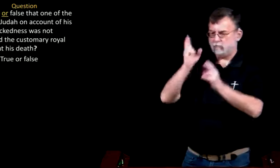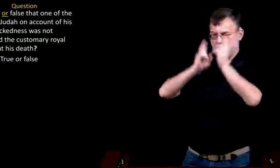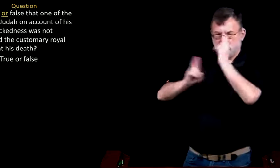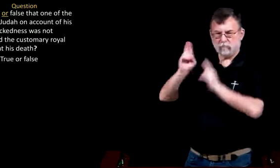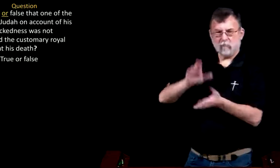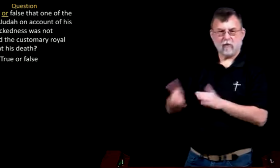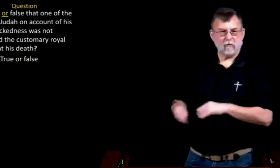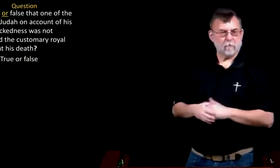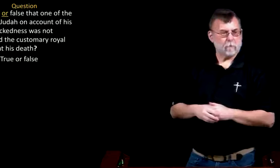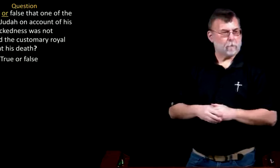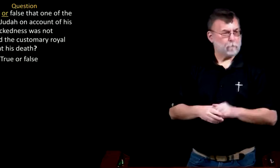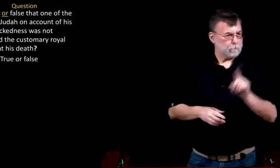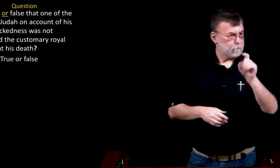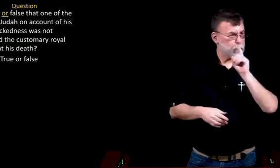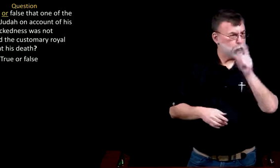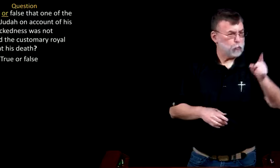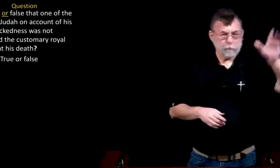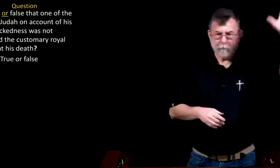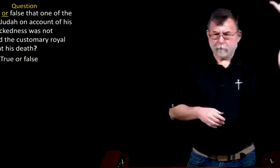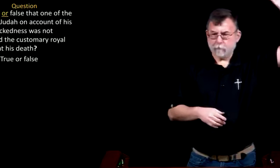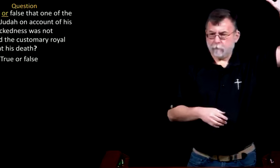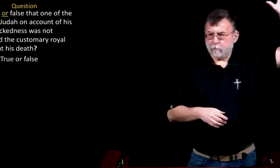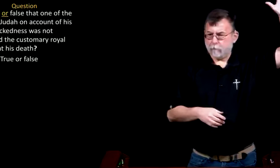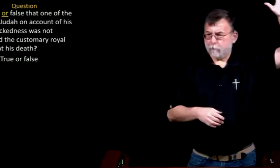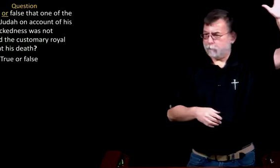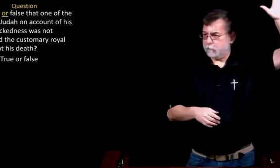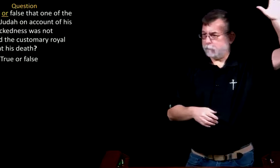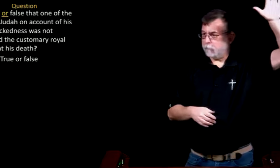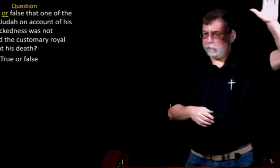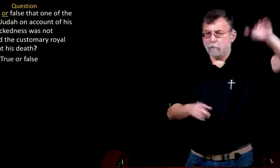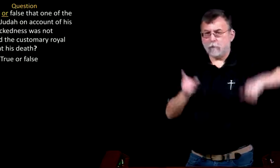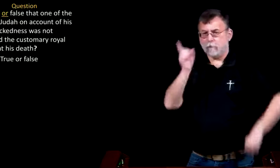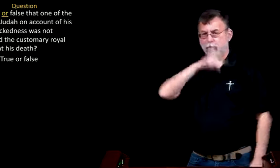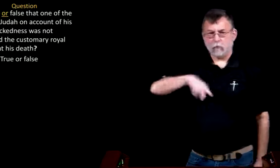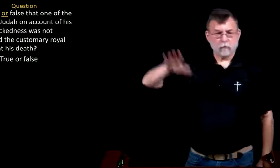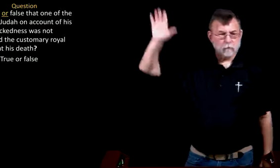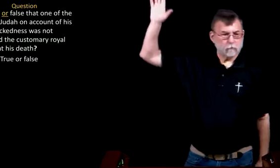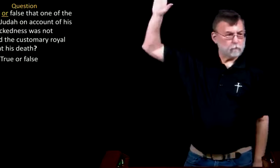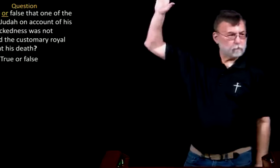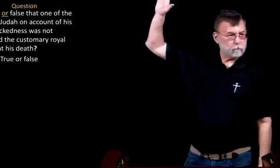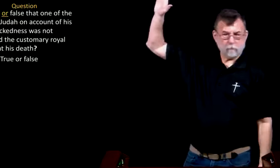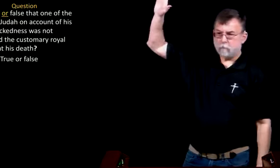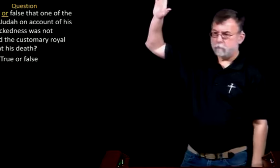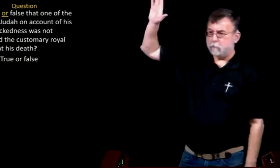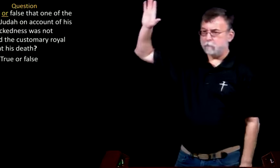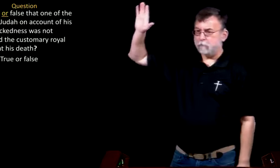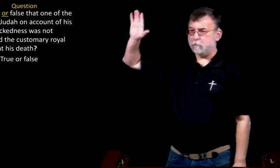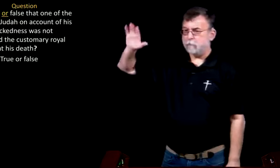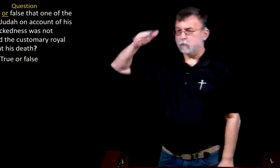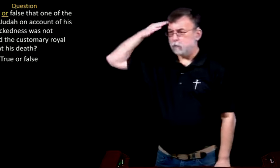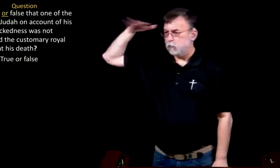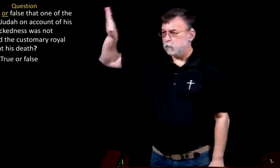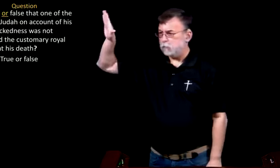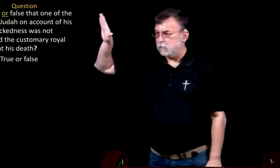He didn't get the honors that most kings would receive. True? False? Don't